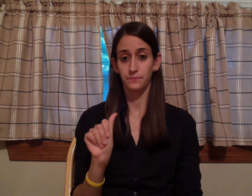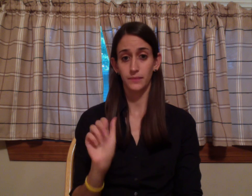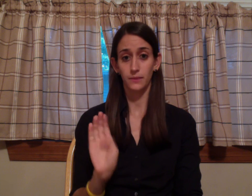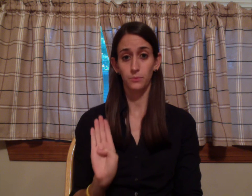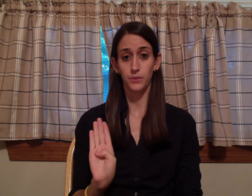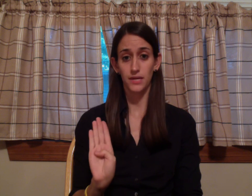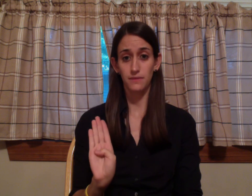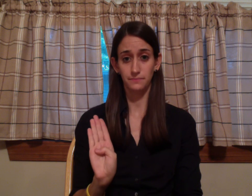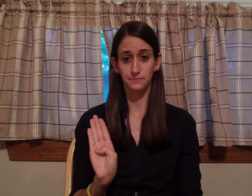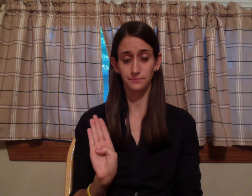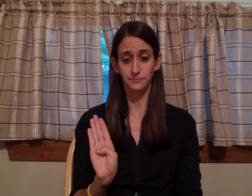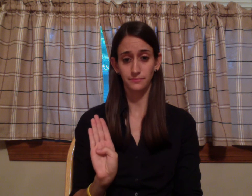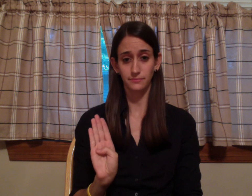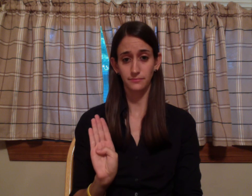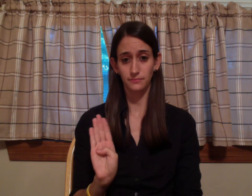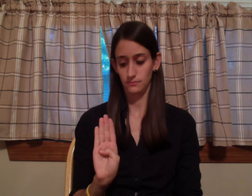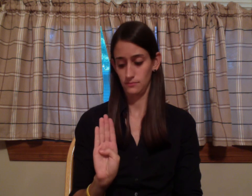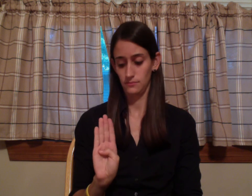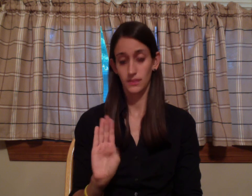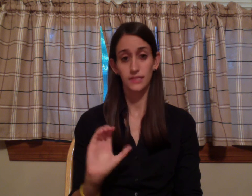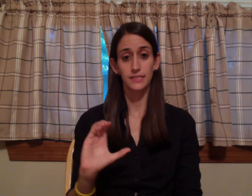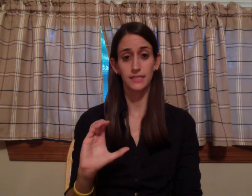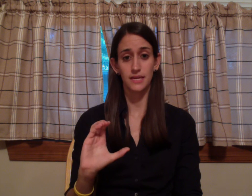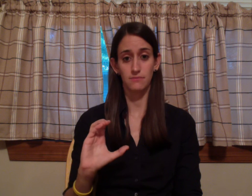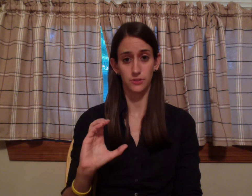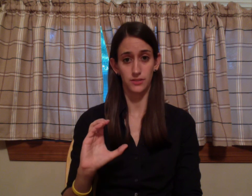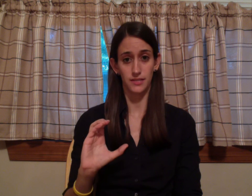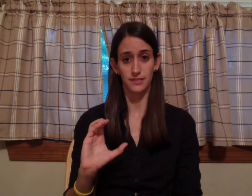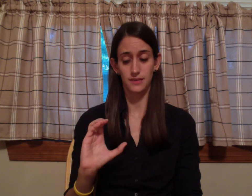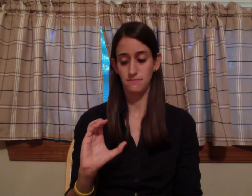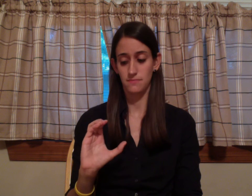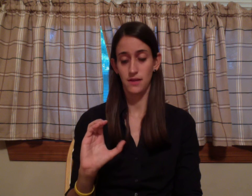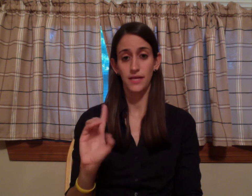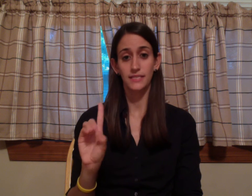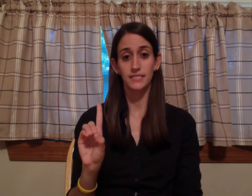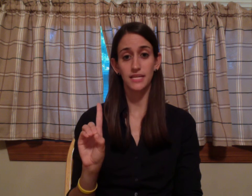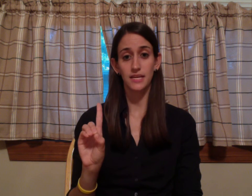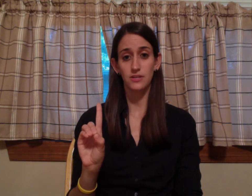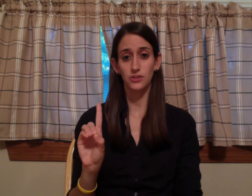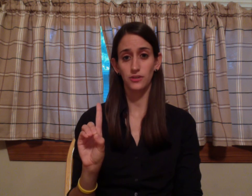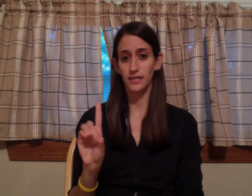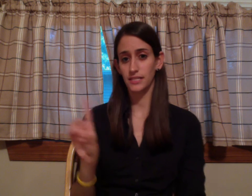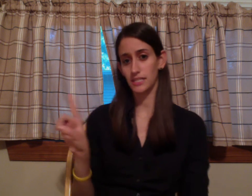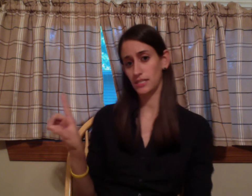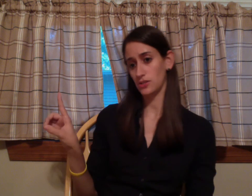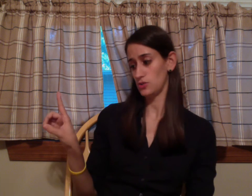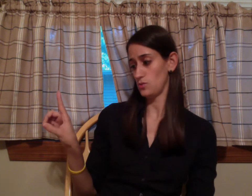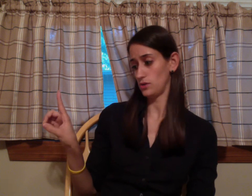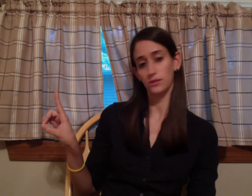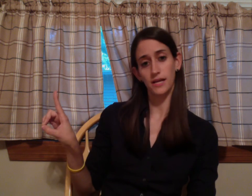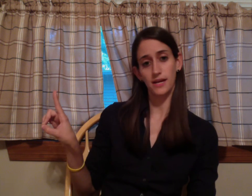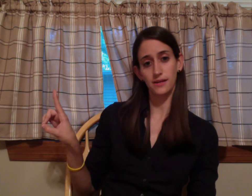B, C, looks like a C, D should look like a DDU when you look at it,